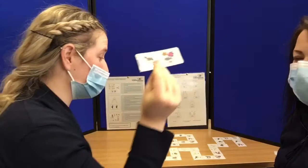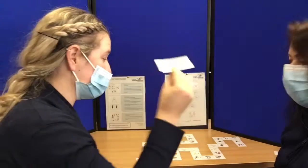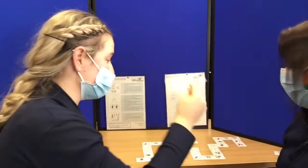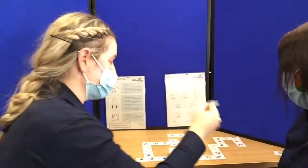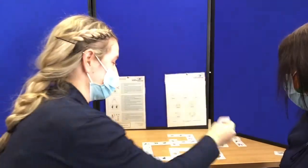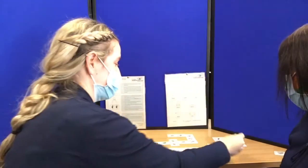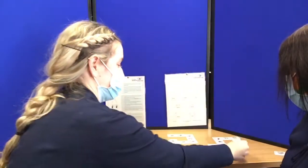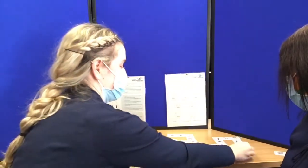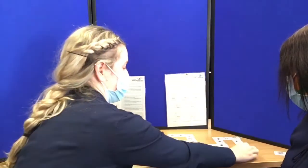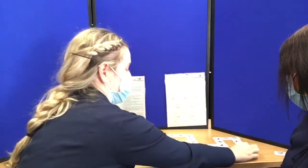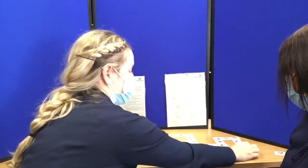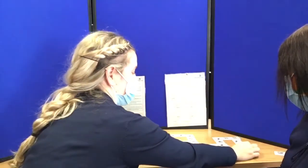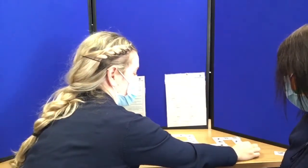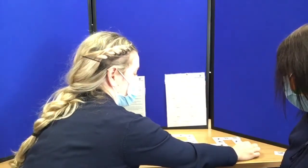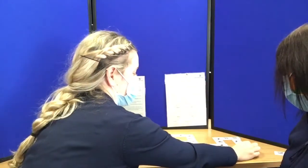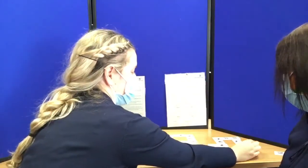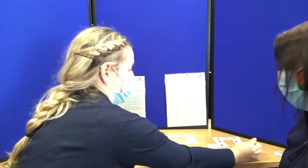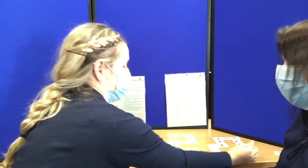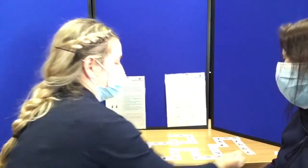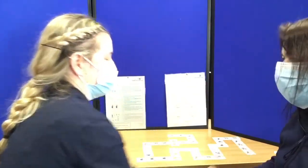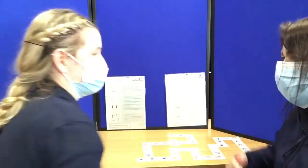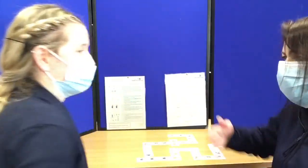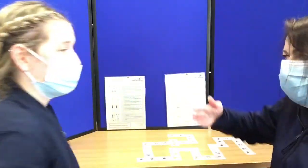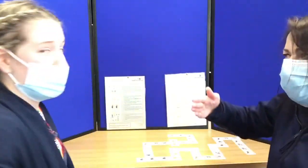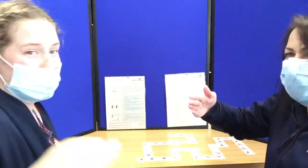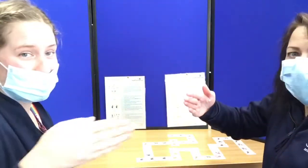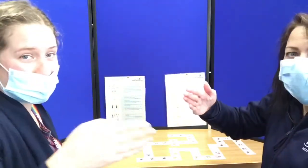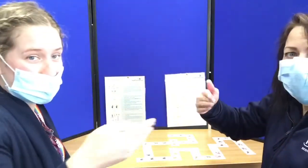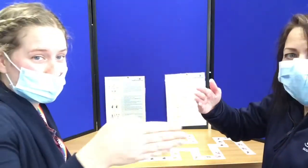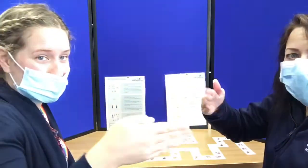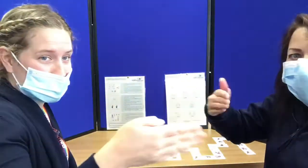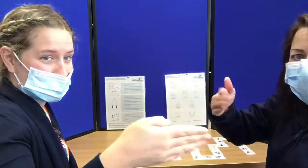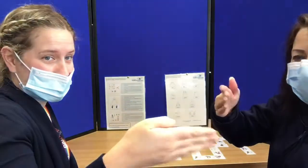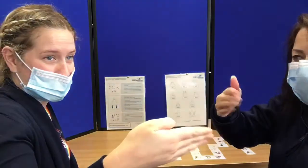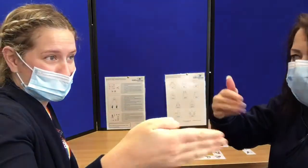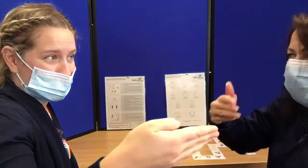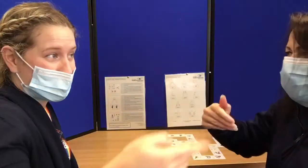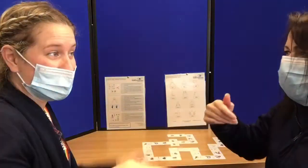need. And it matches with the Fish. It's No. the